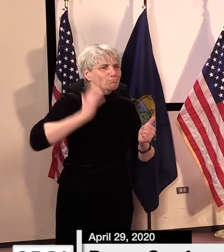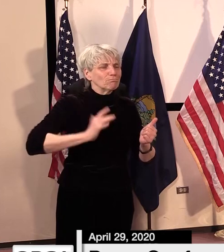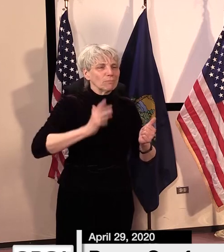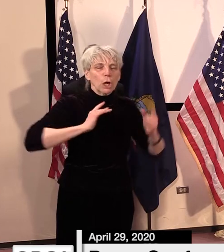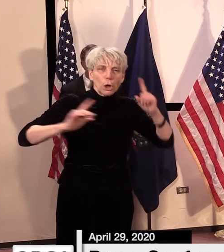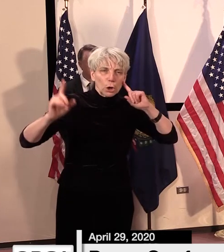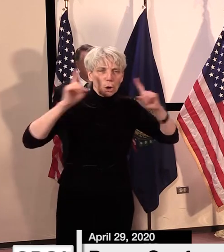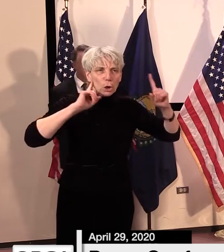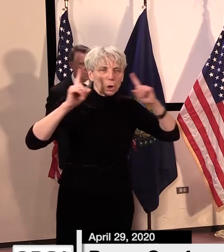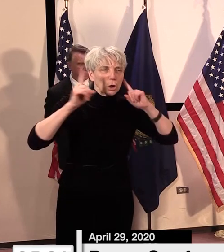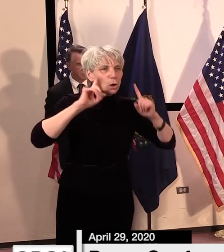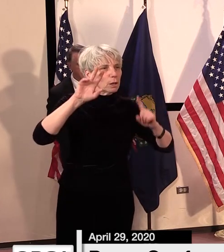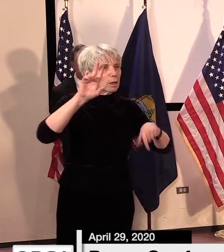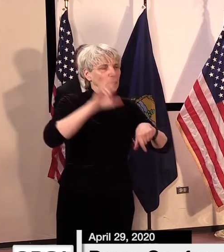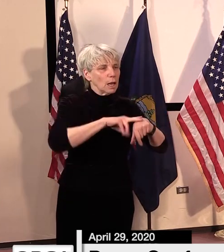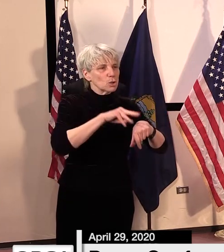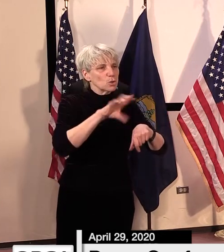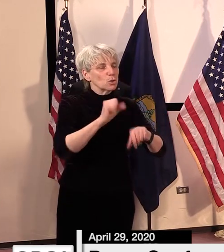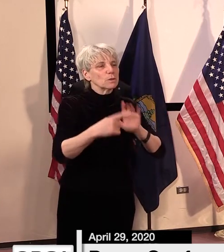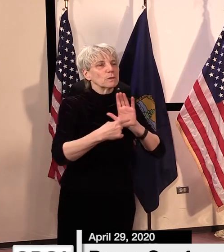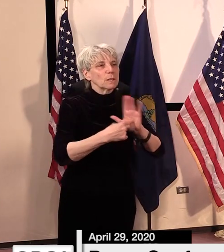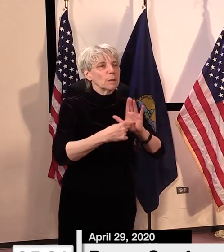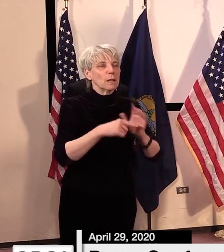about a lot in the national news, like